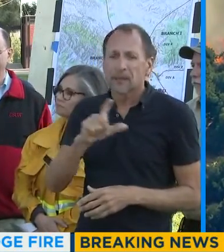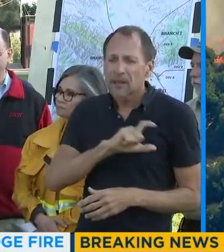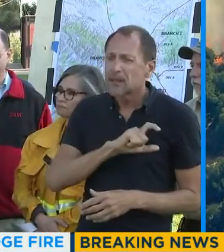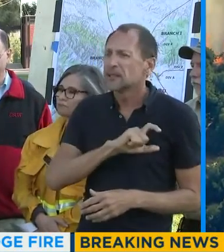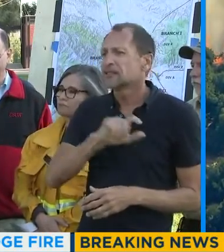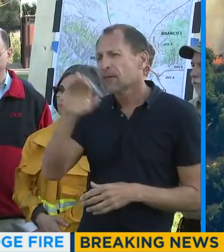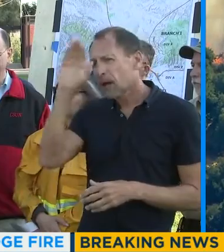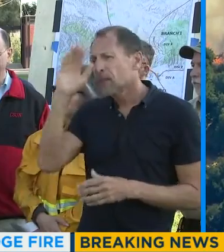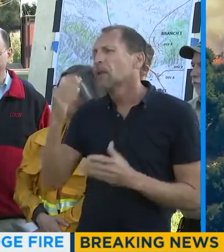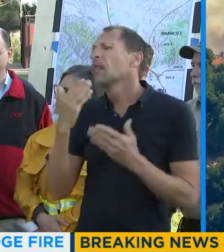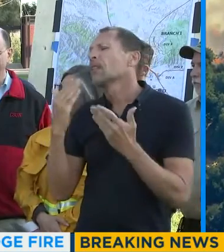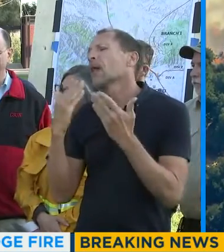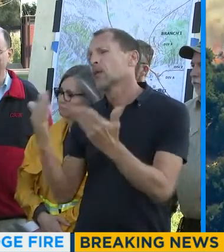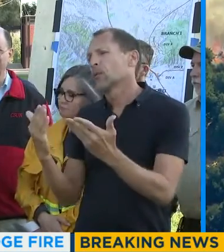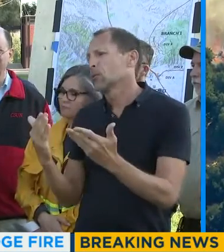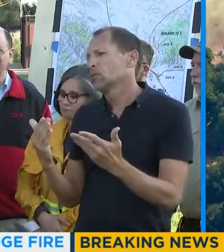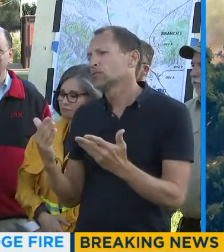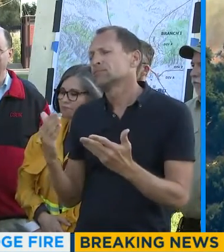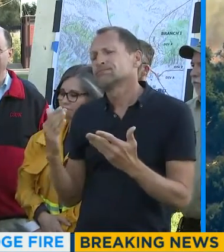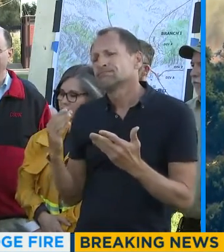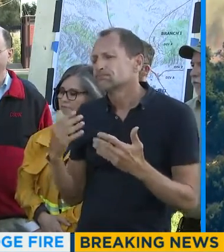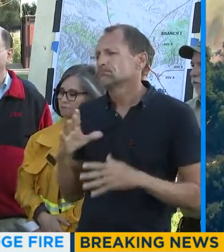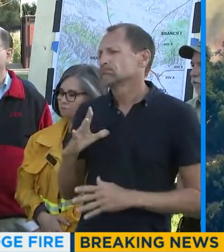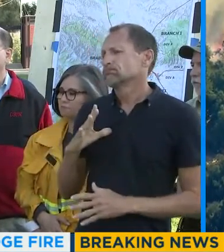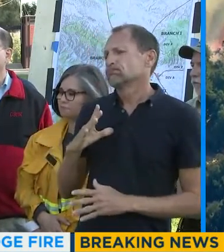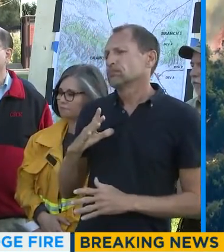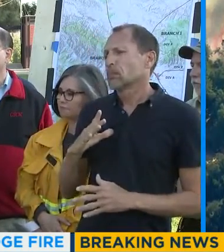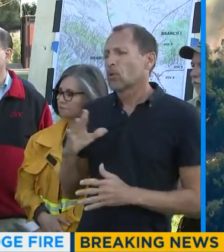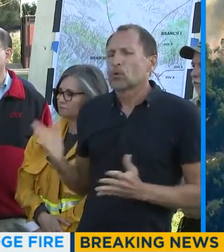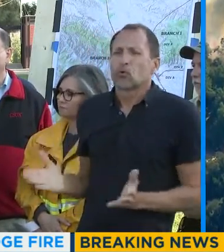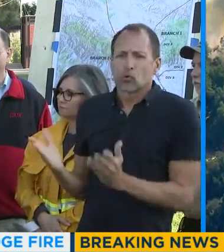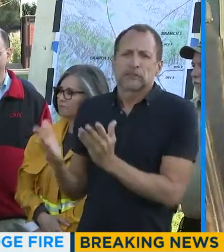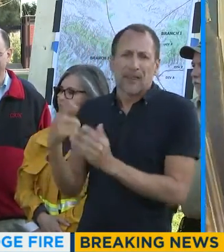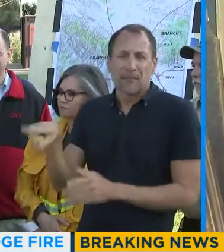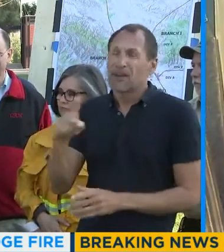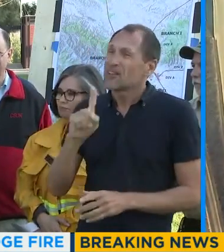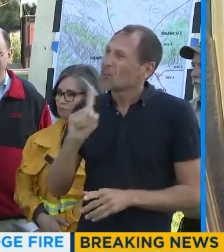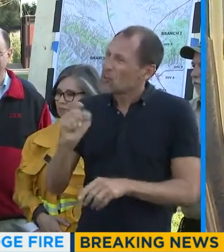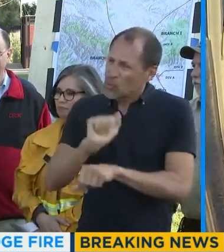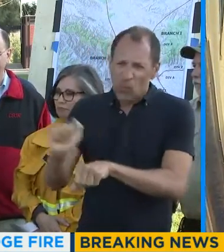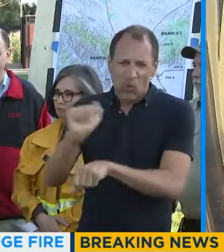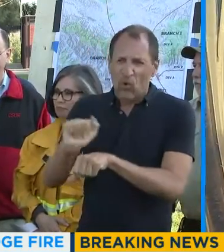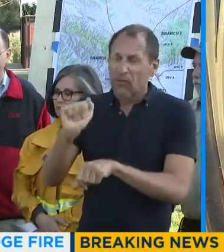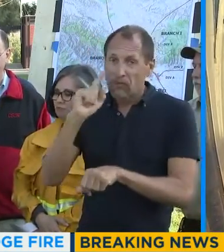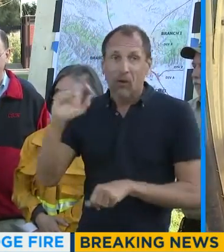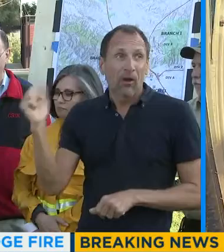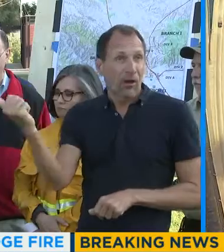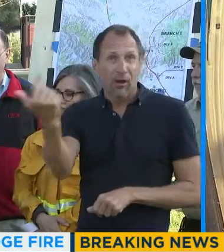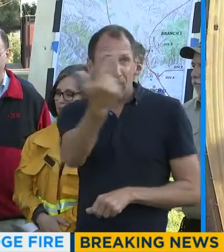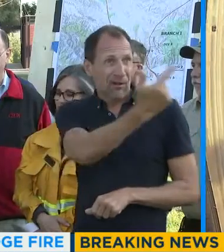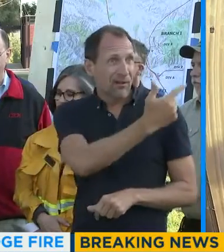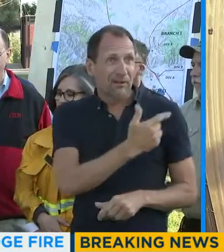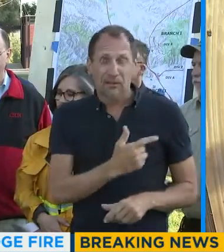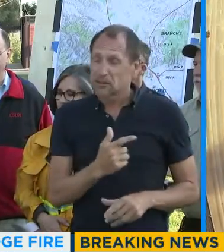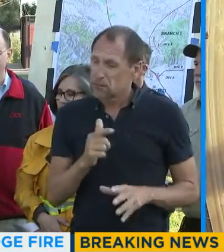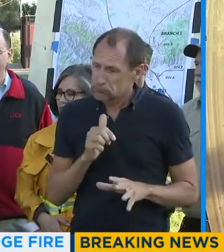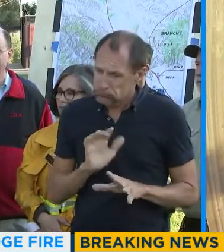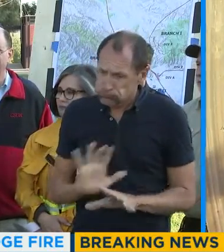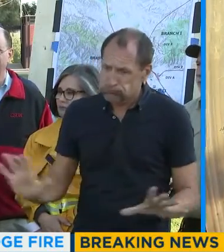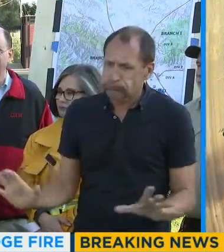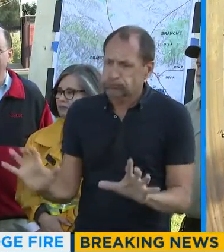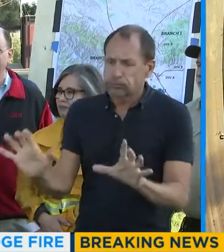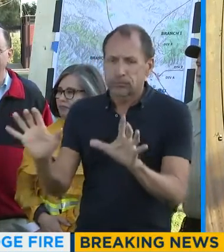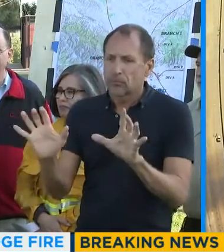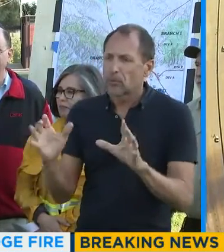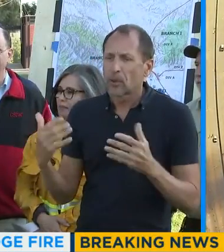you, a smile, an appreciation goes a long way in encouraging their heart. They're out there for all of us, and their efforts and their dedications and their